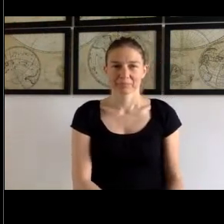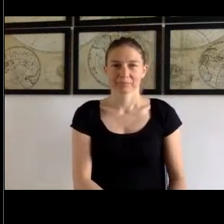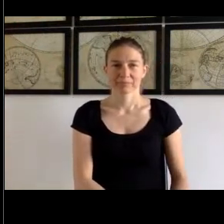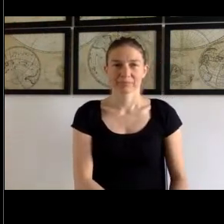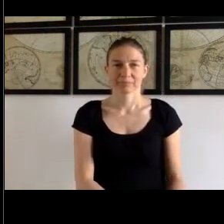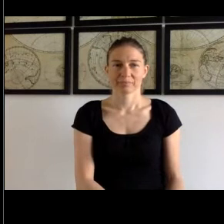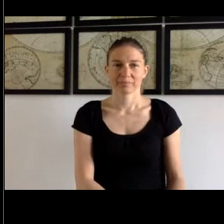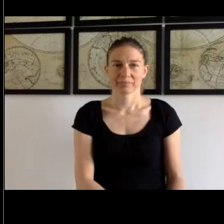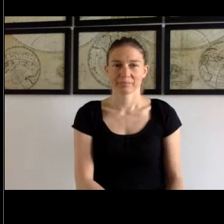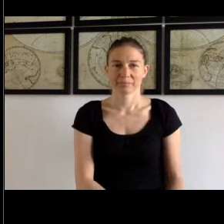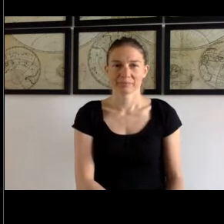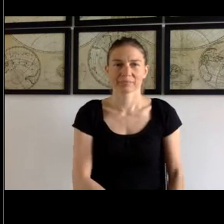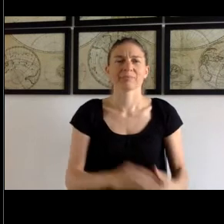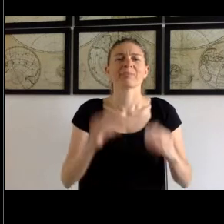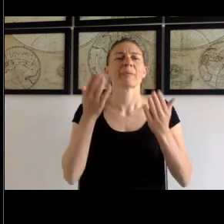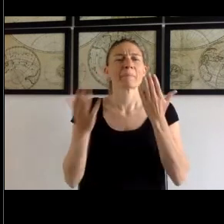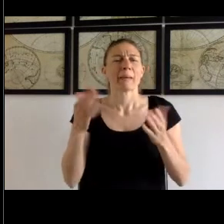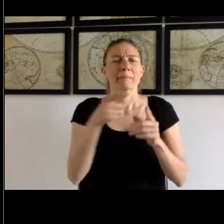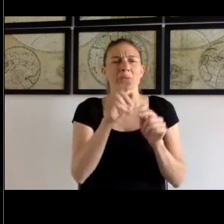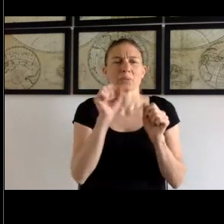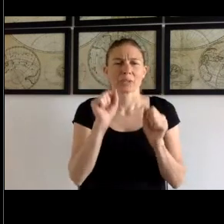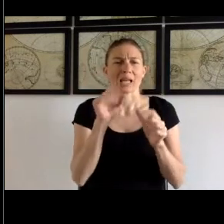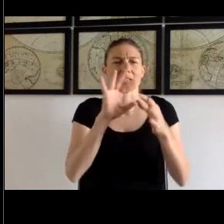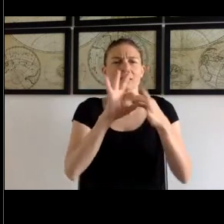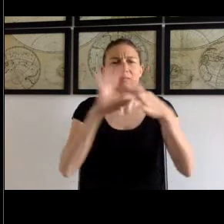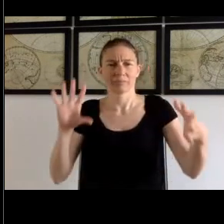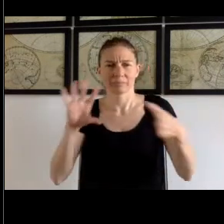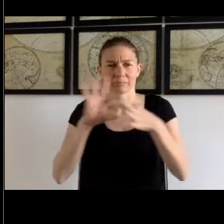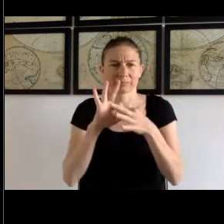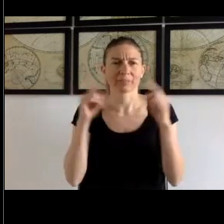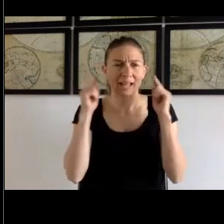Just try to connect again the headphones.